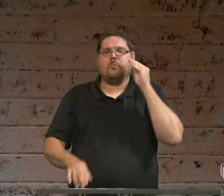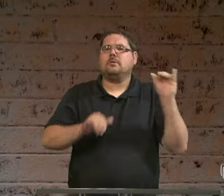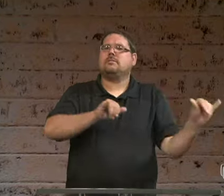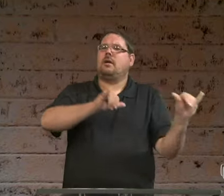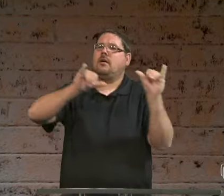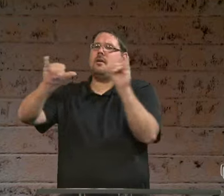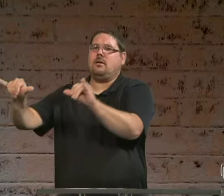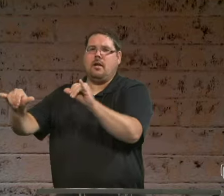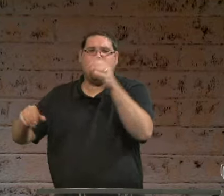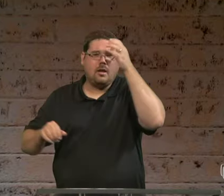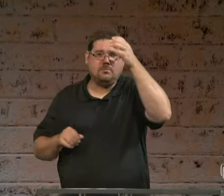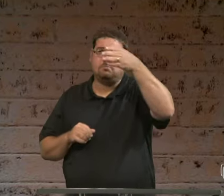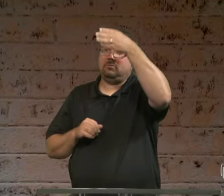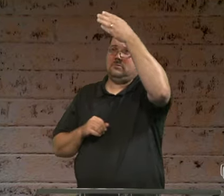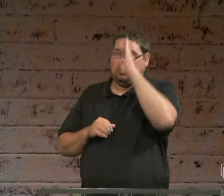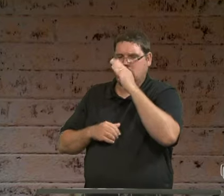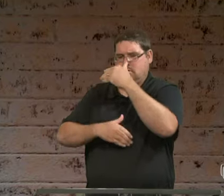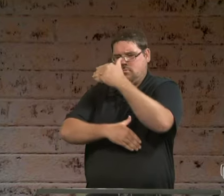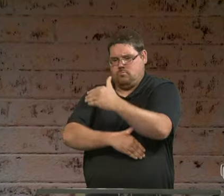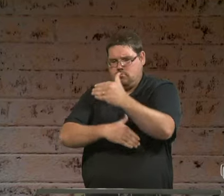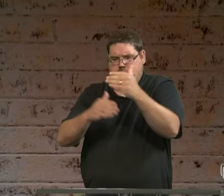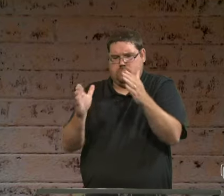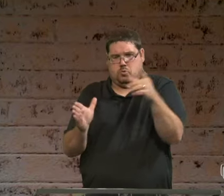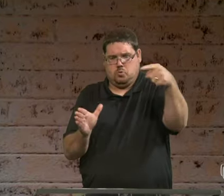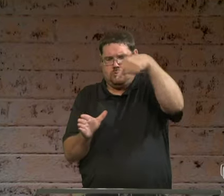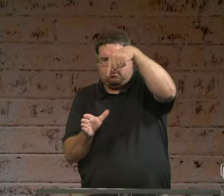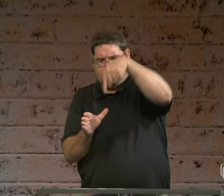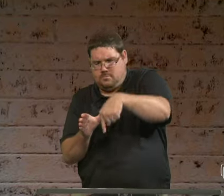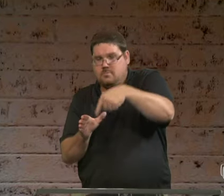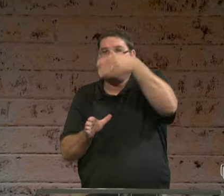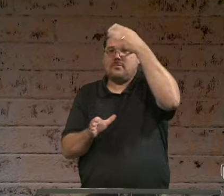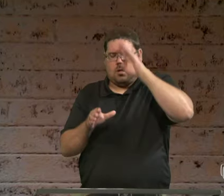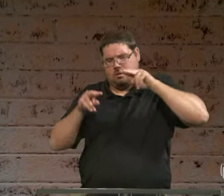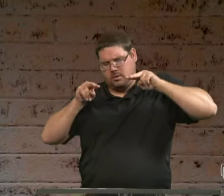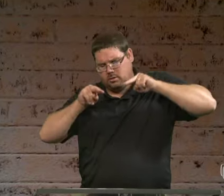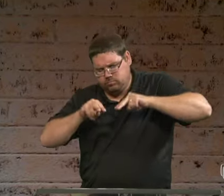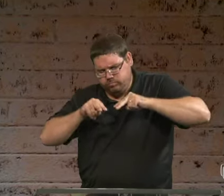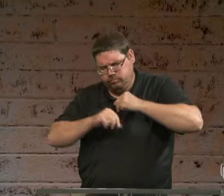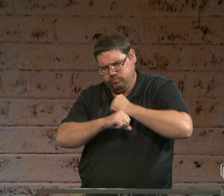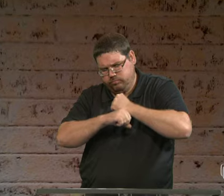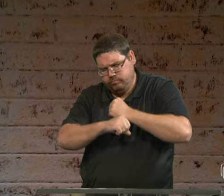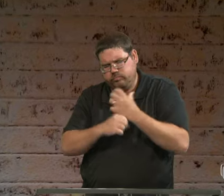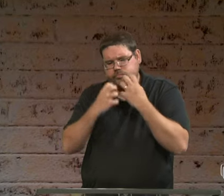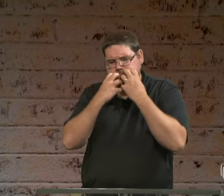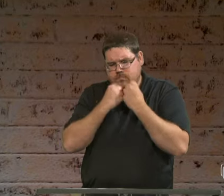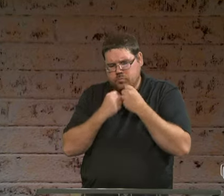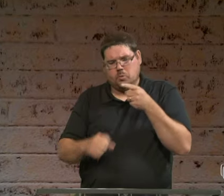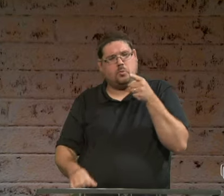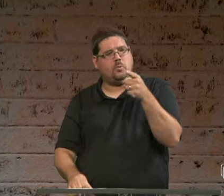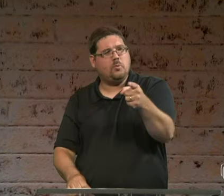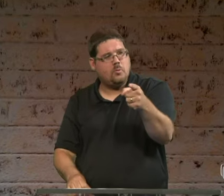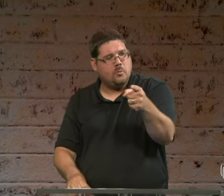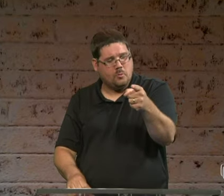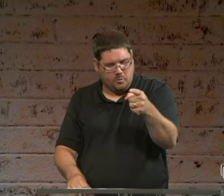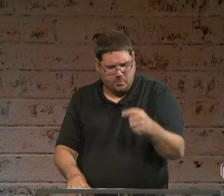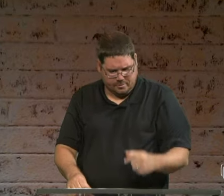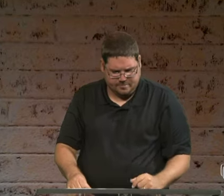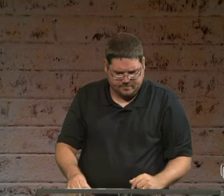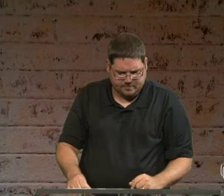home. So God puts protections around you to watch you and protect you because you're